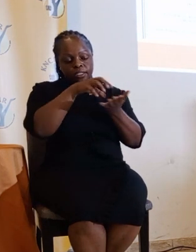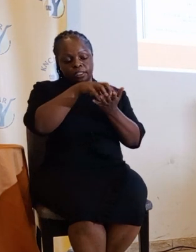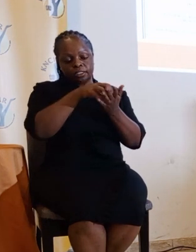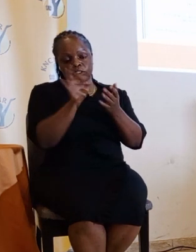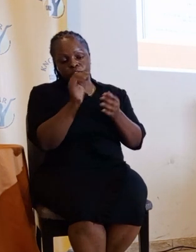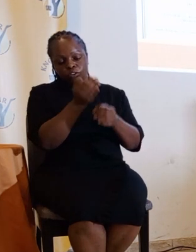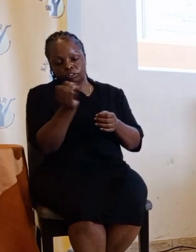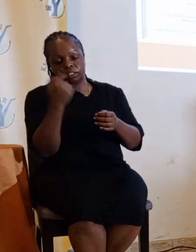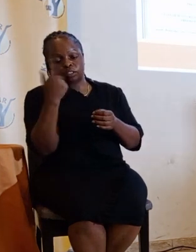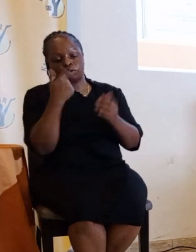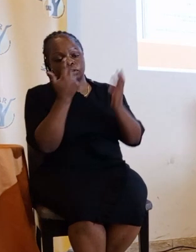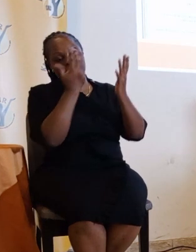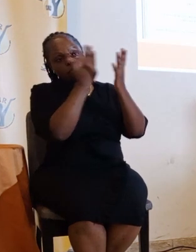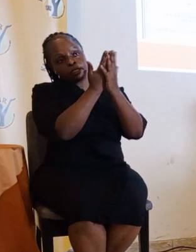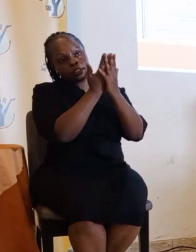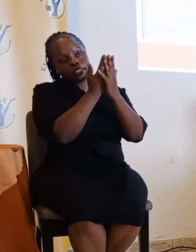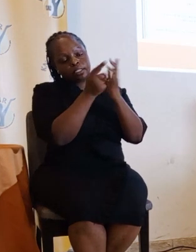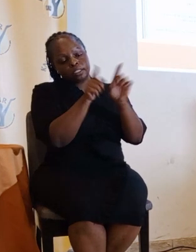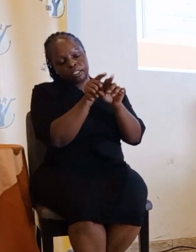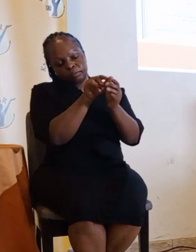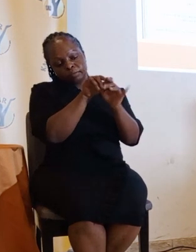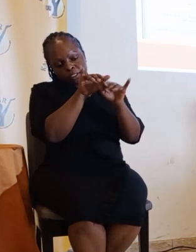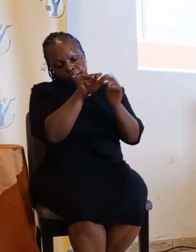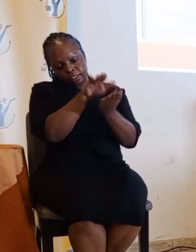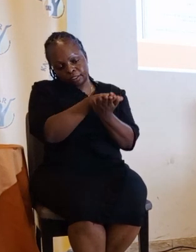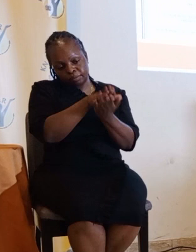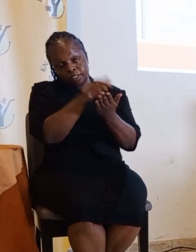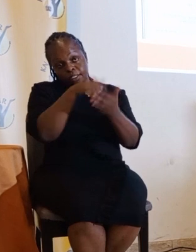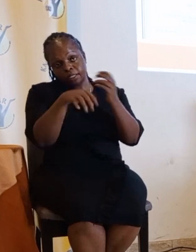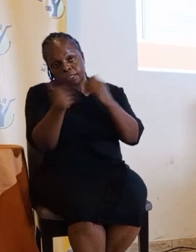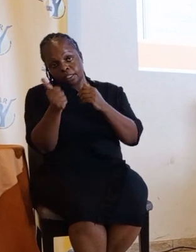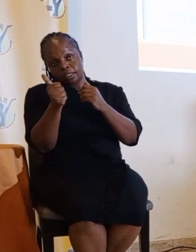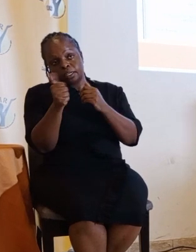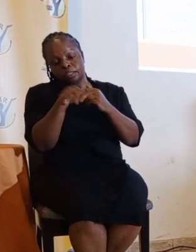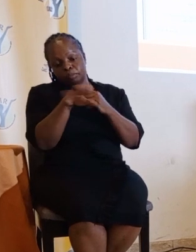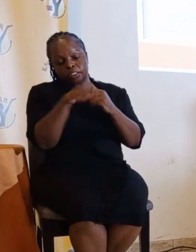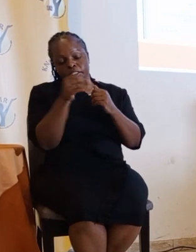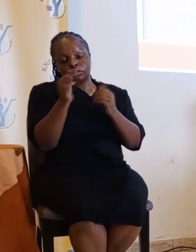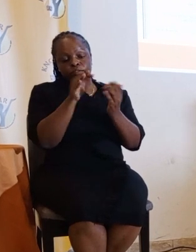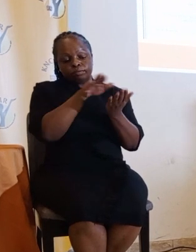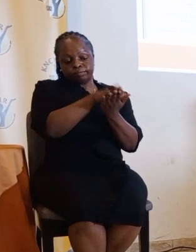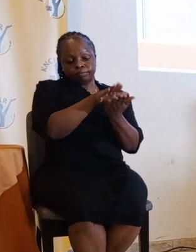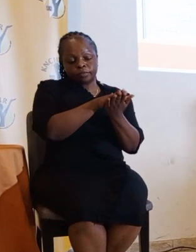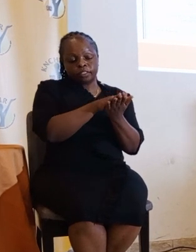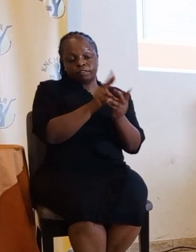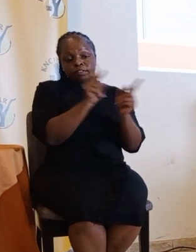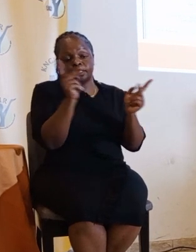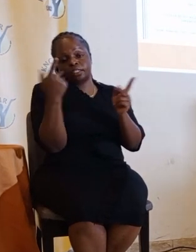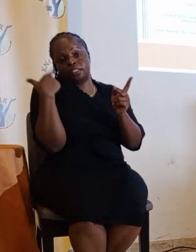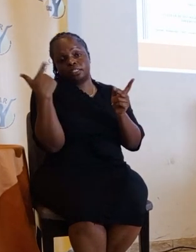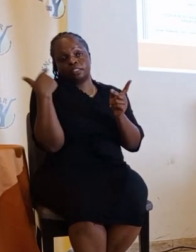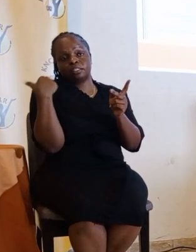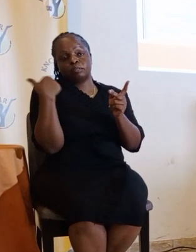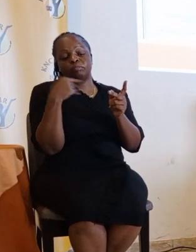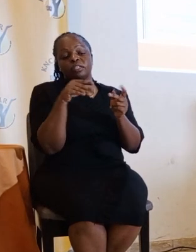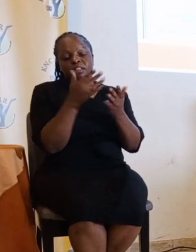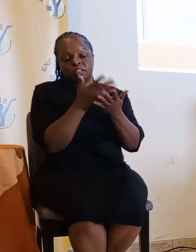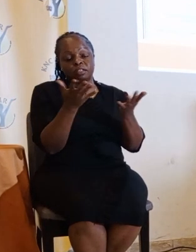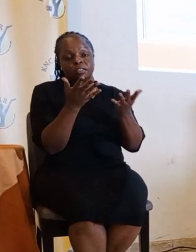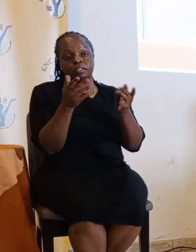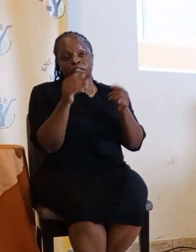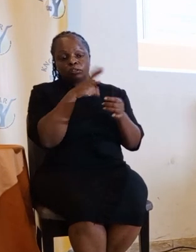who were arrested and detained in other places of detention, a very disturbing trend.